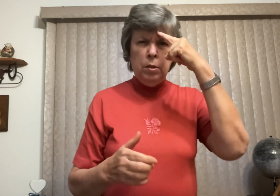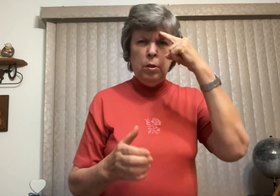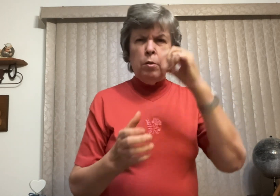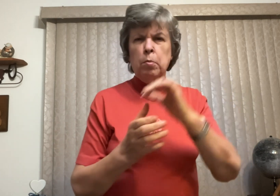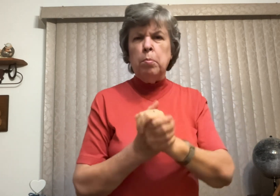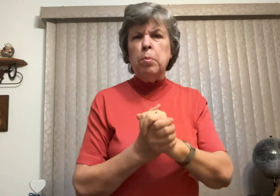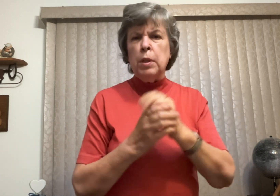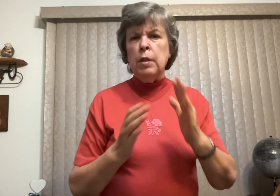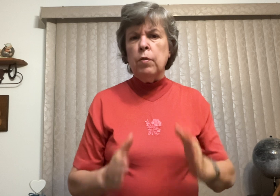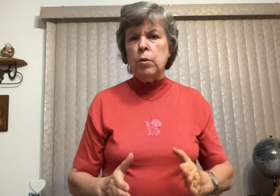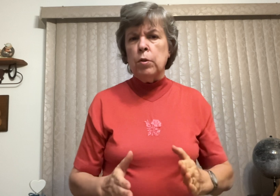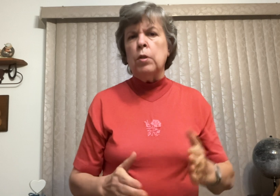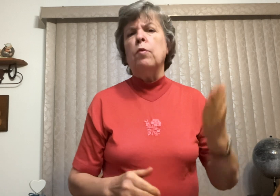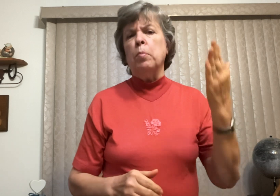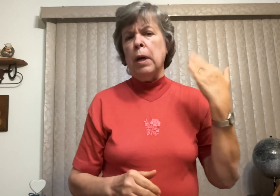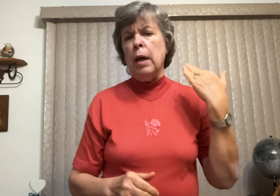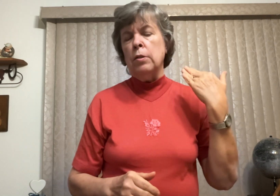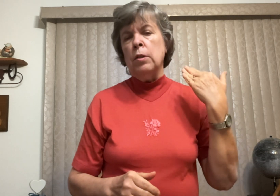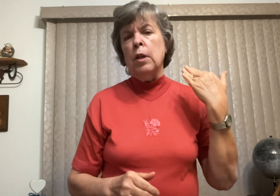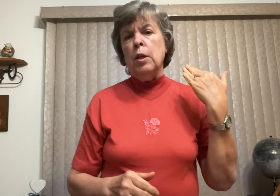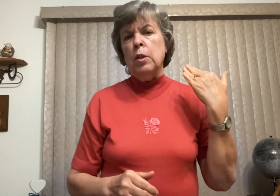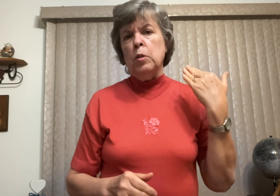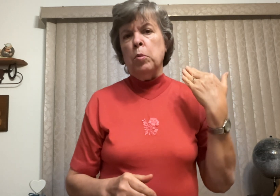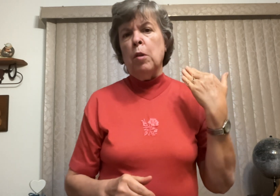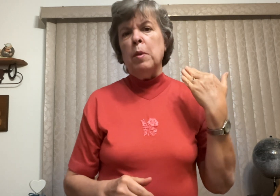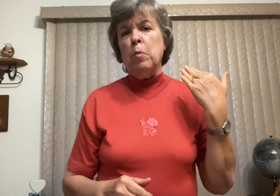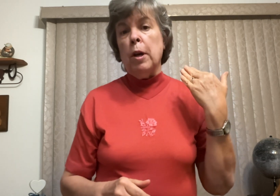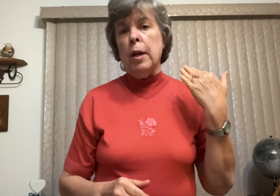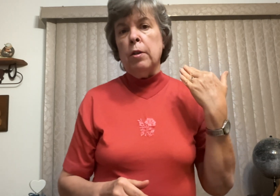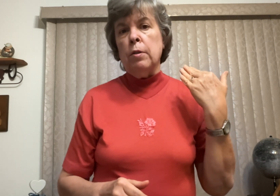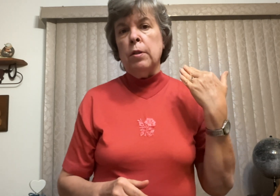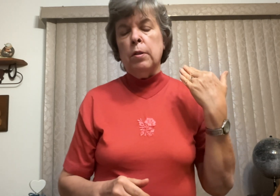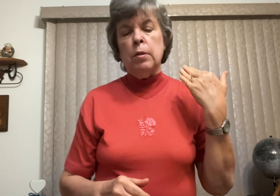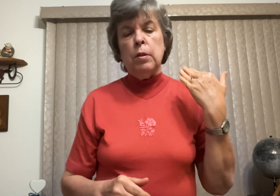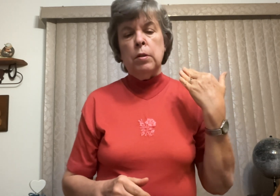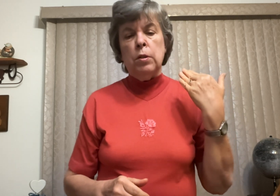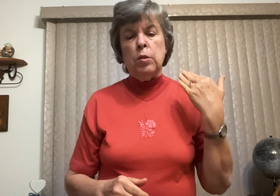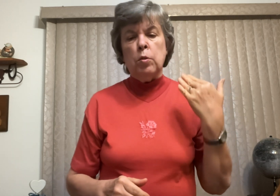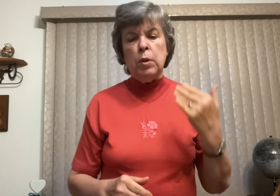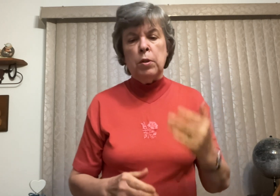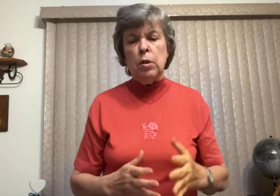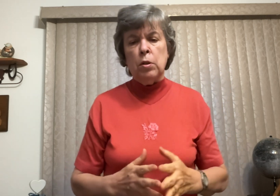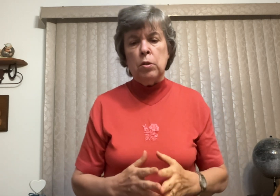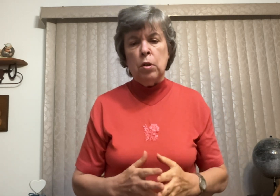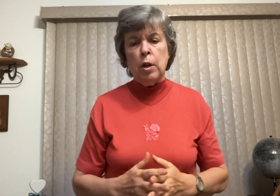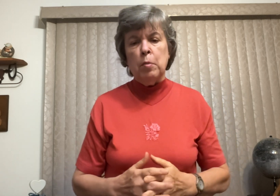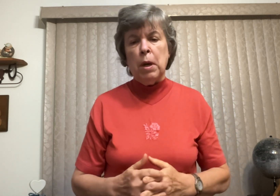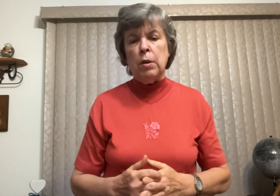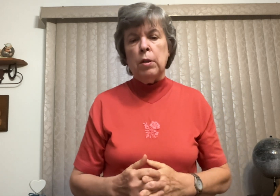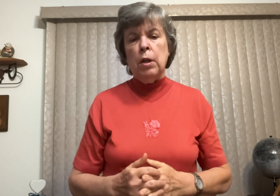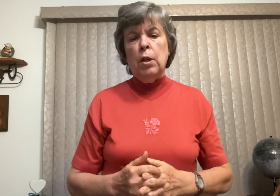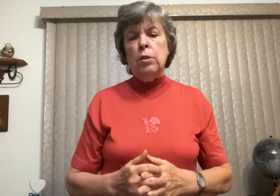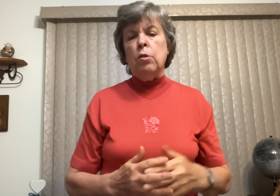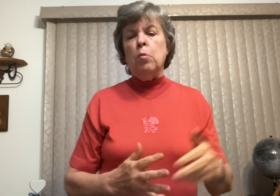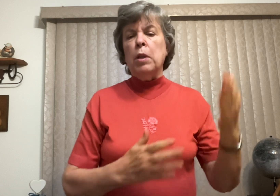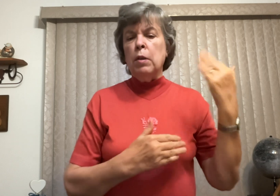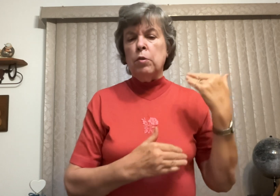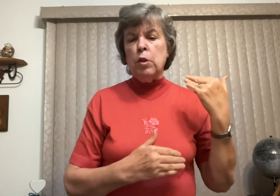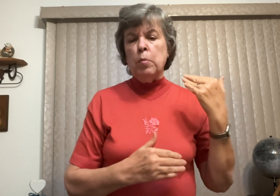know, believers of the past is probably more accurate as to what the song is talking about. It's all believers of the